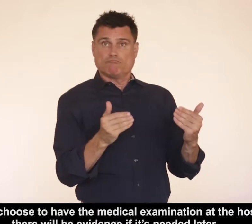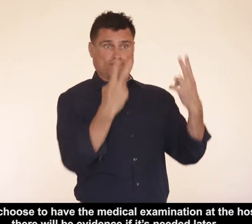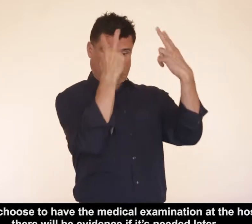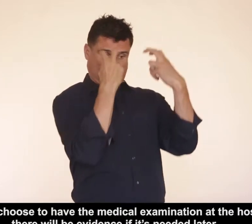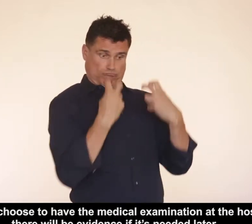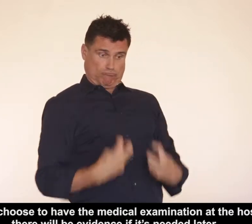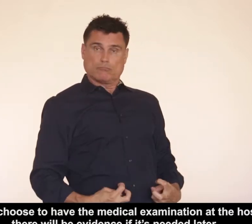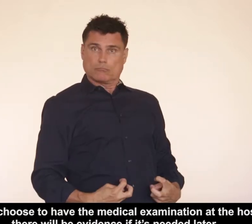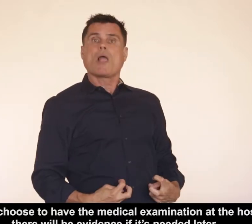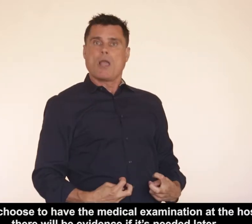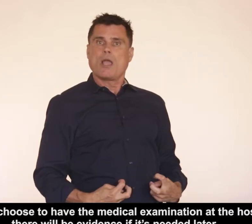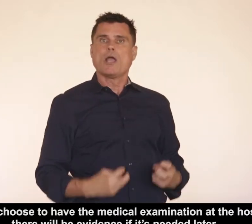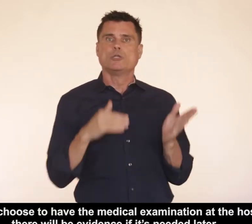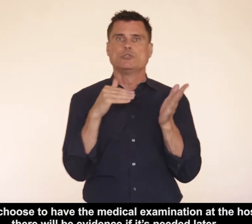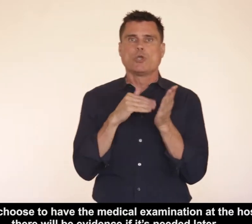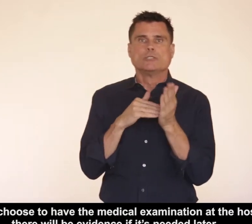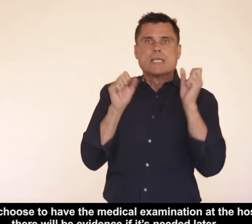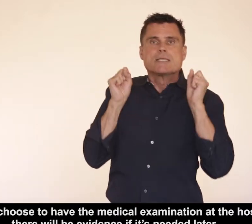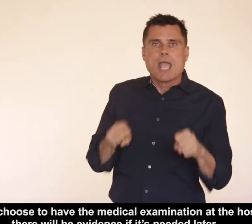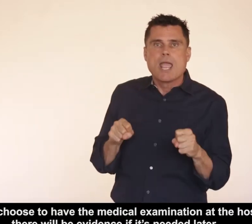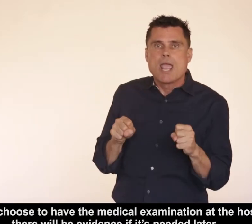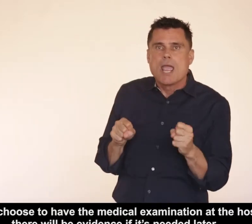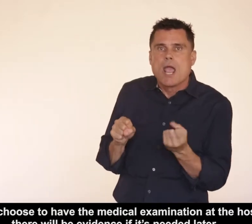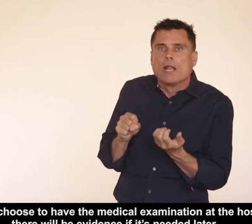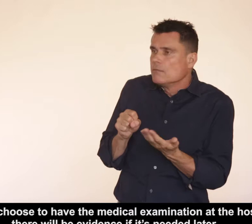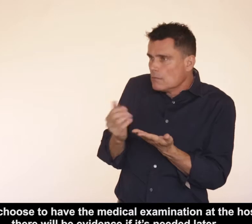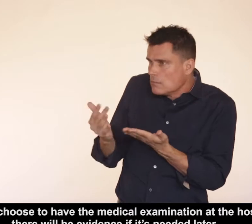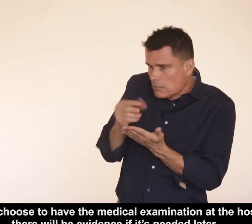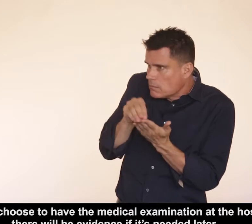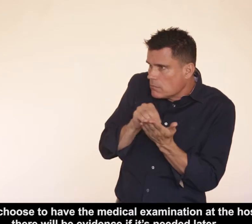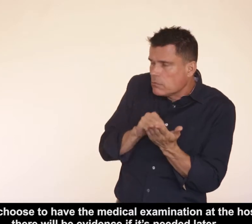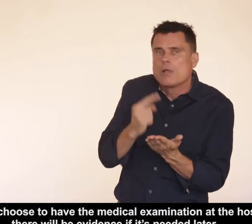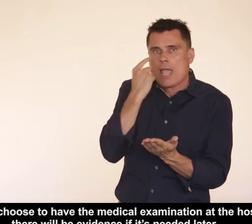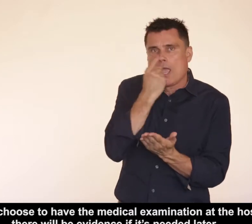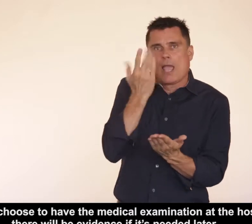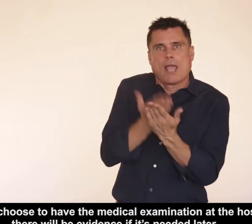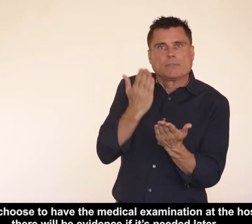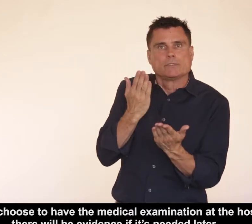So if you choose to have the medical examination at the hospital, there will be evidence if it's needed later.